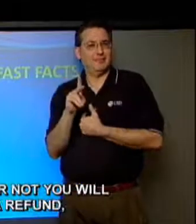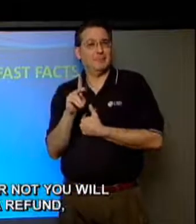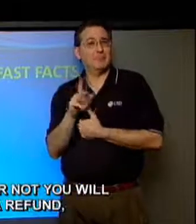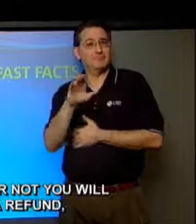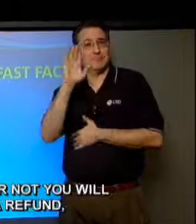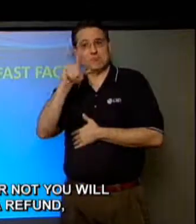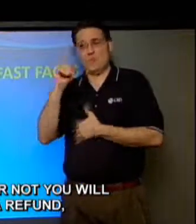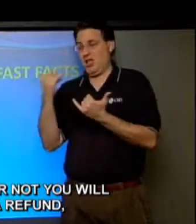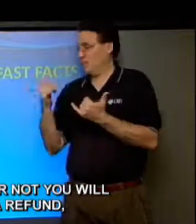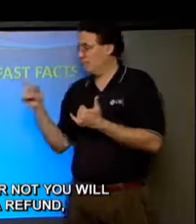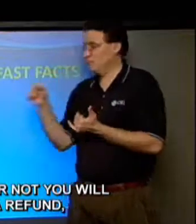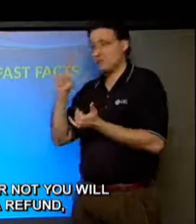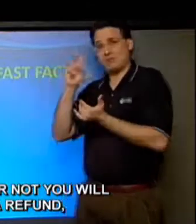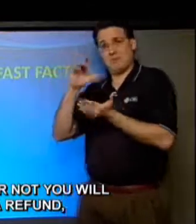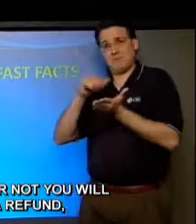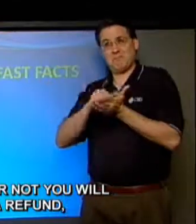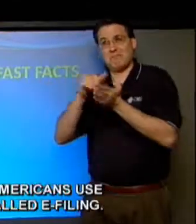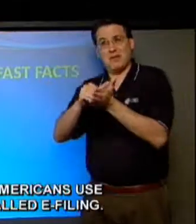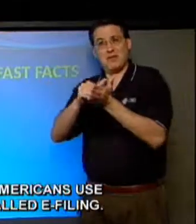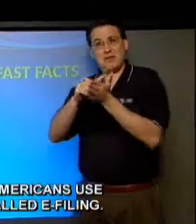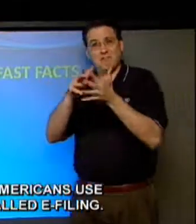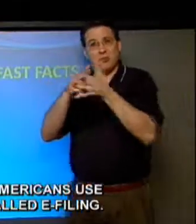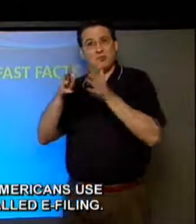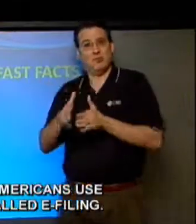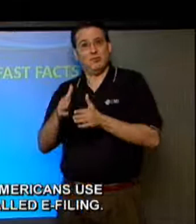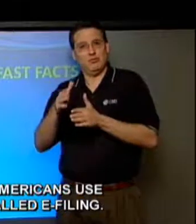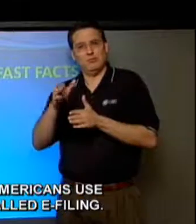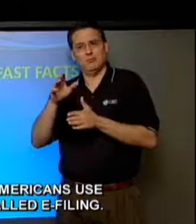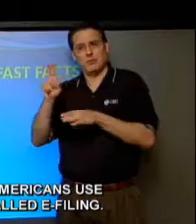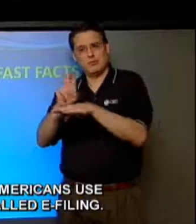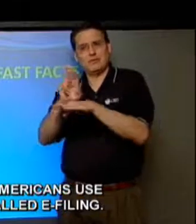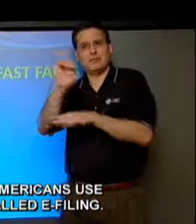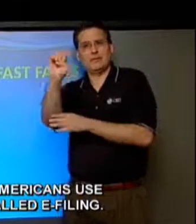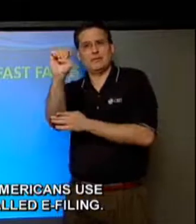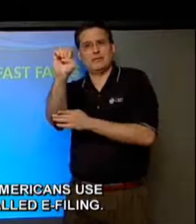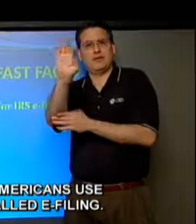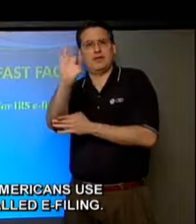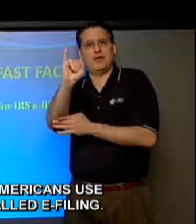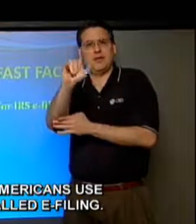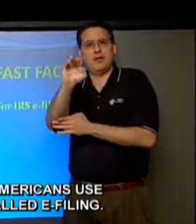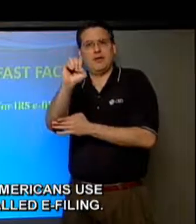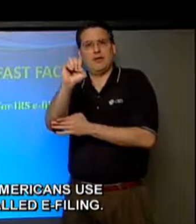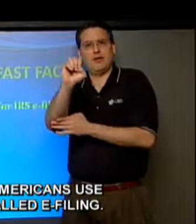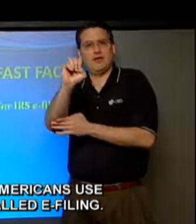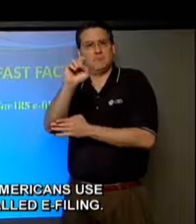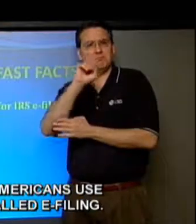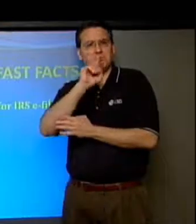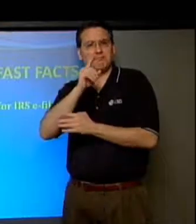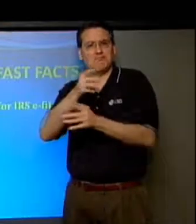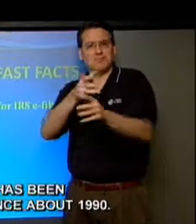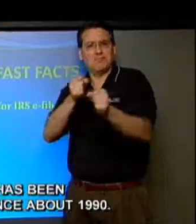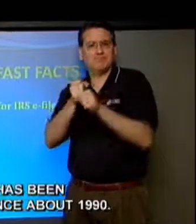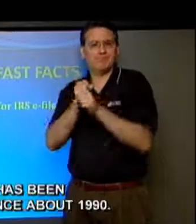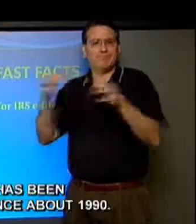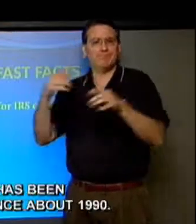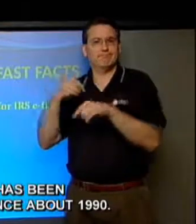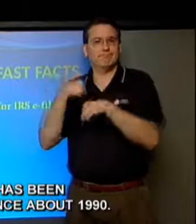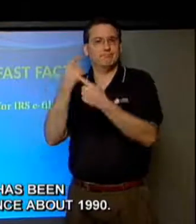not you'll get a refund. Now, a lot of Americans use what is called e-filing, and this has been in place since